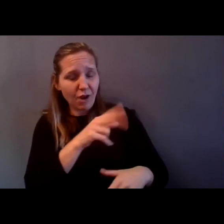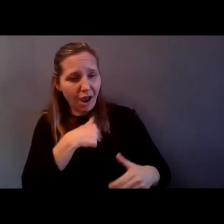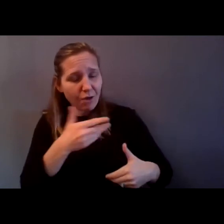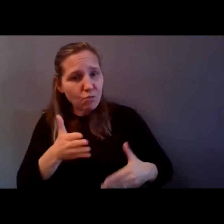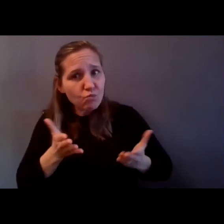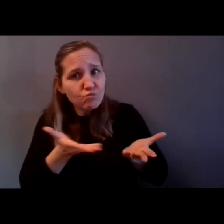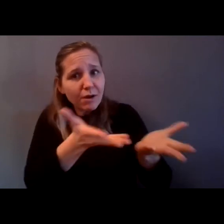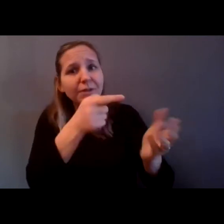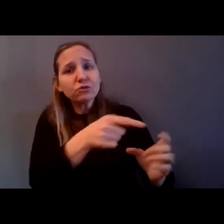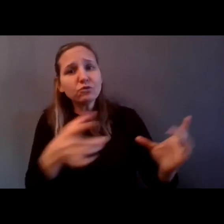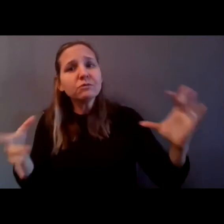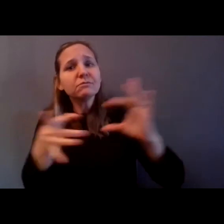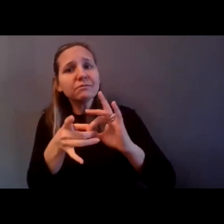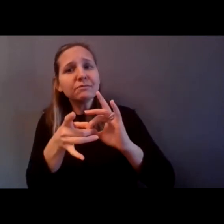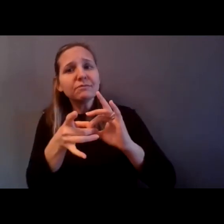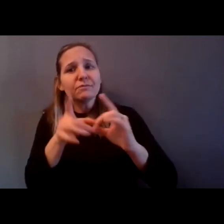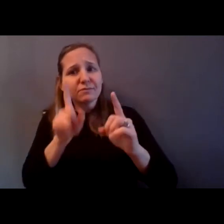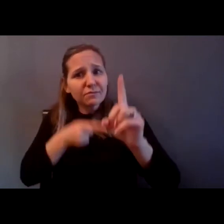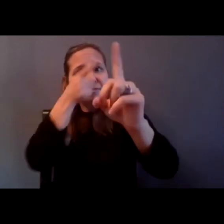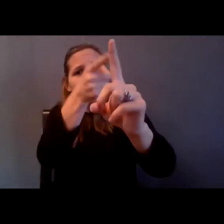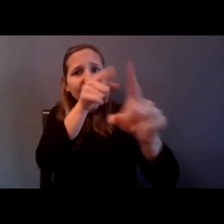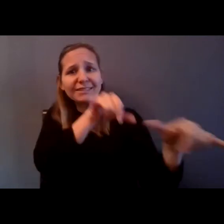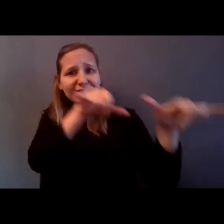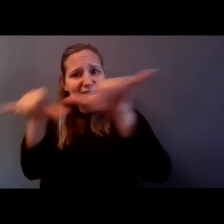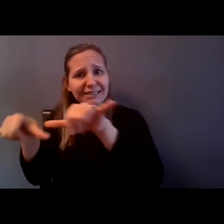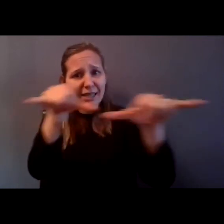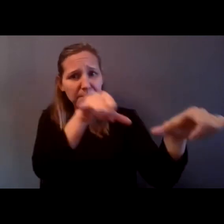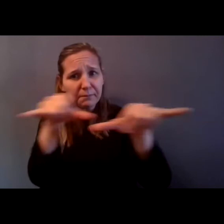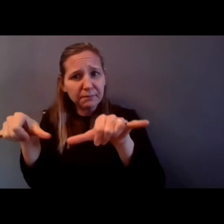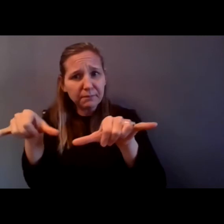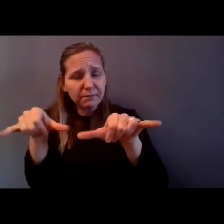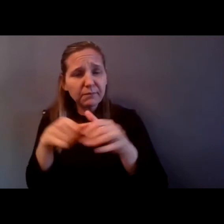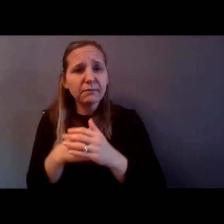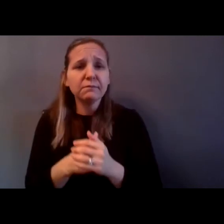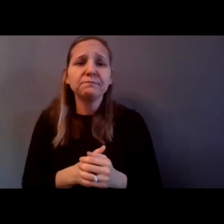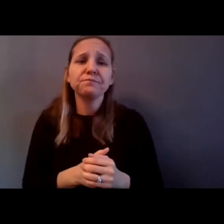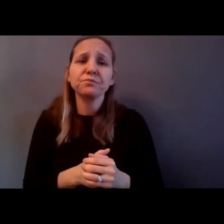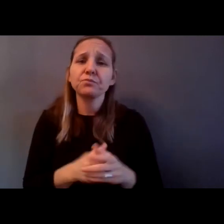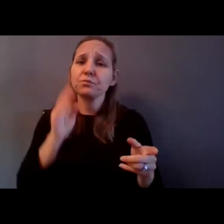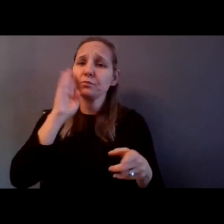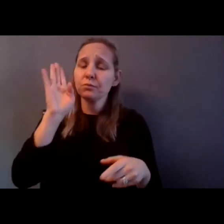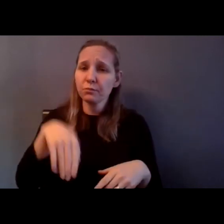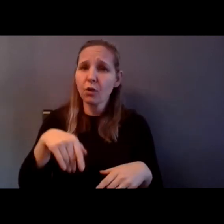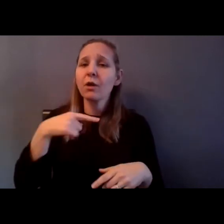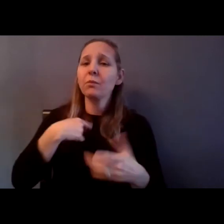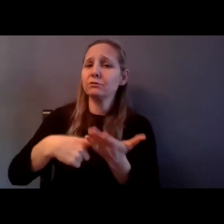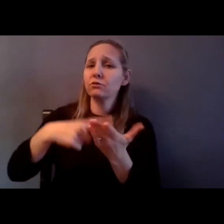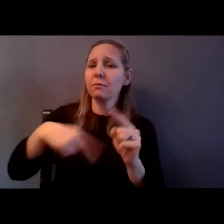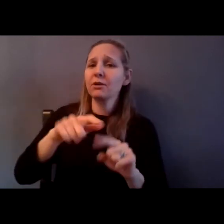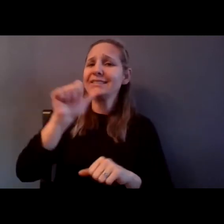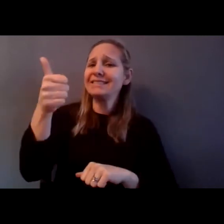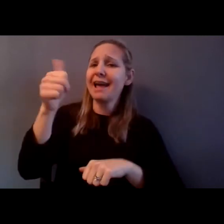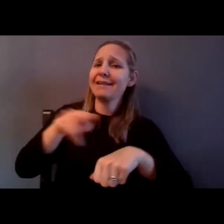of aligning to that economic target. In this concept of the tour of 10 nations doing